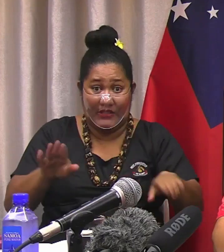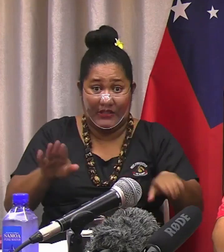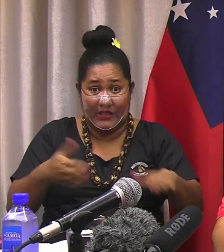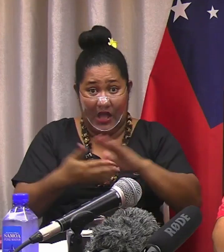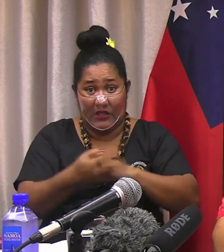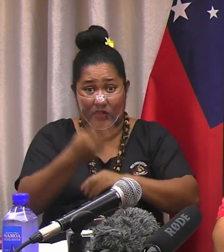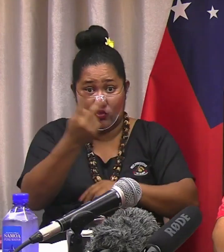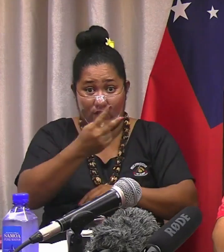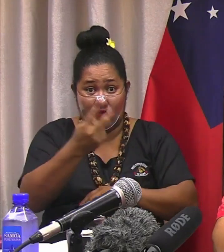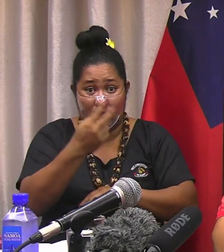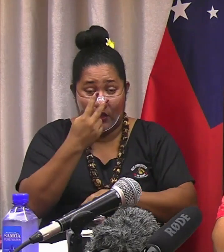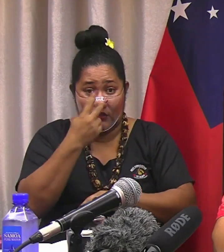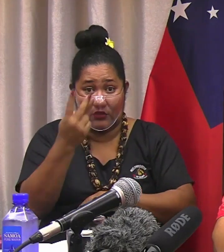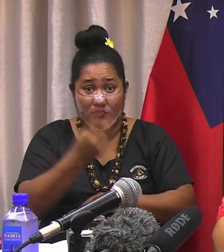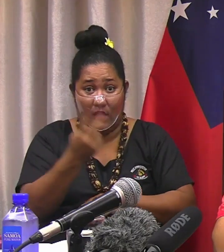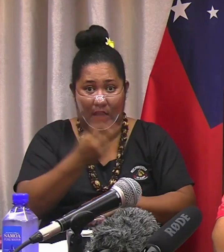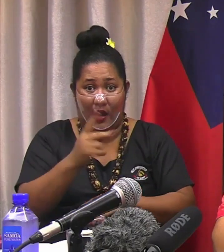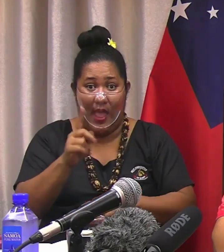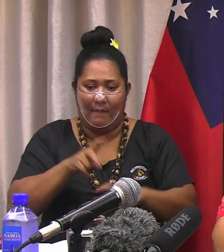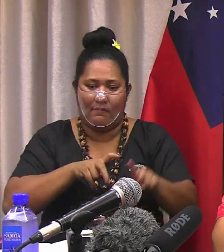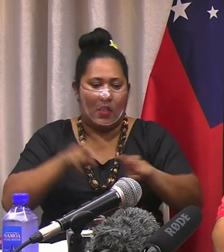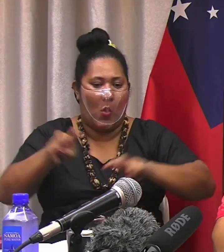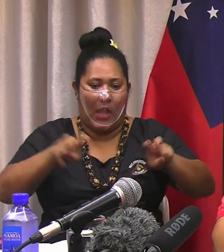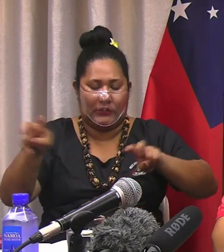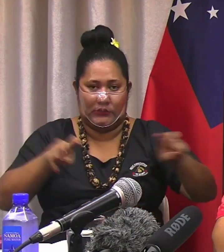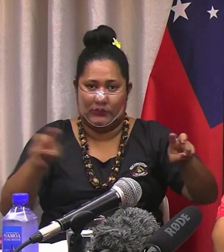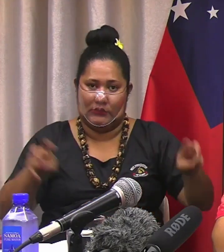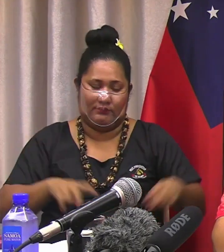le mātutua le feo ai.